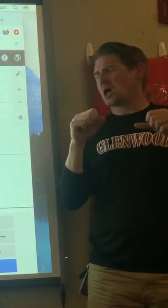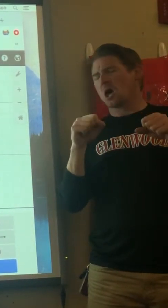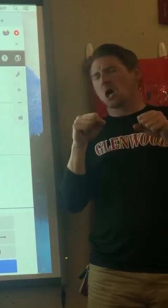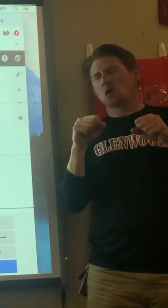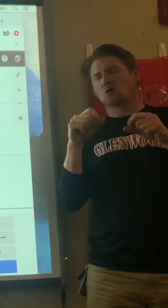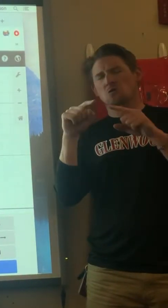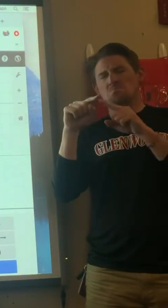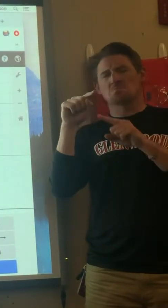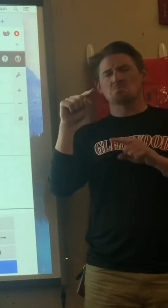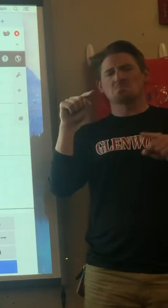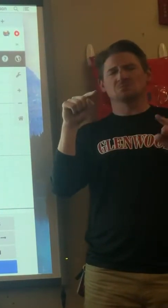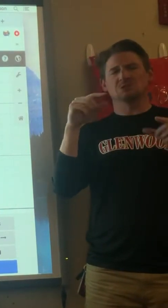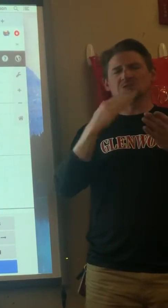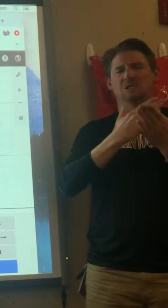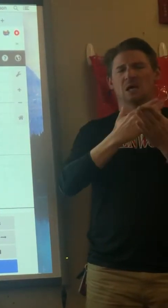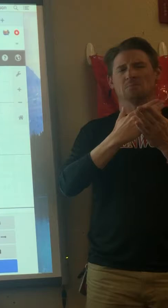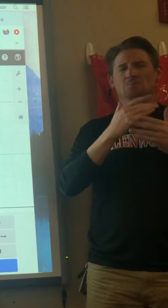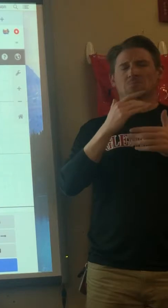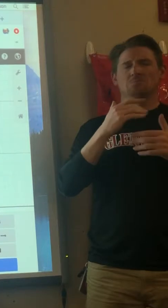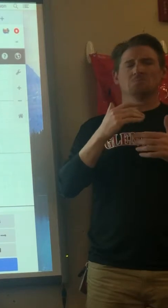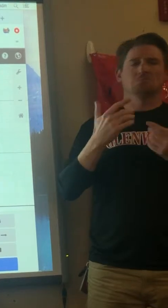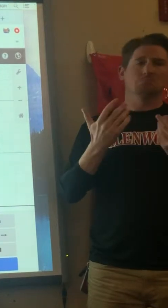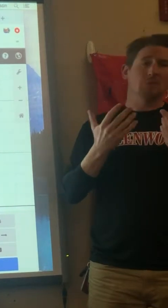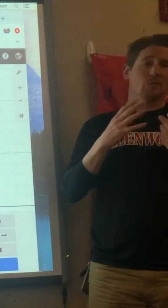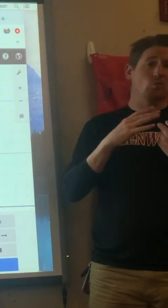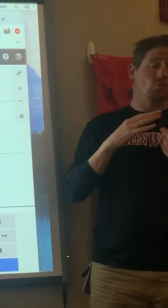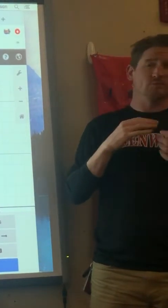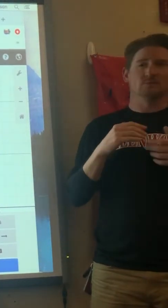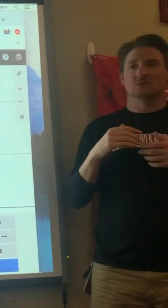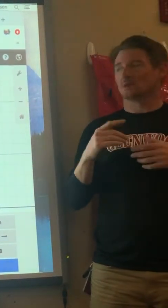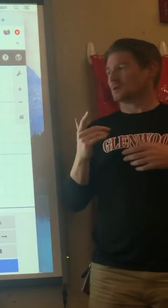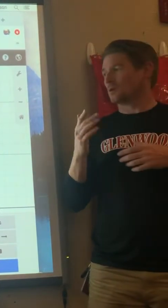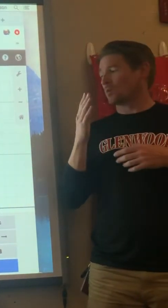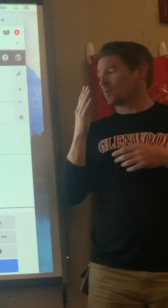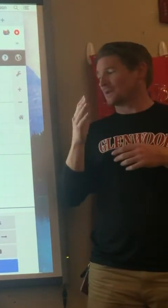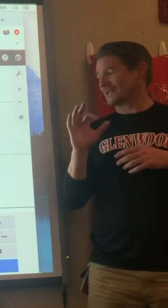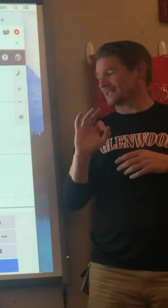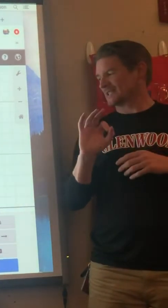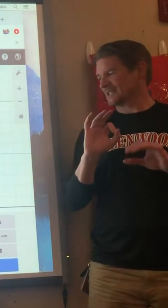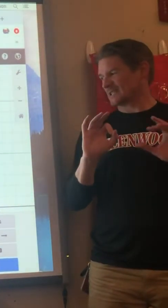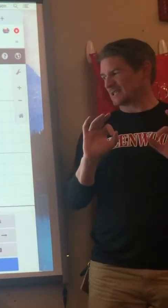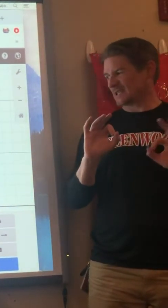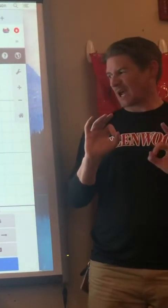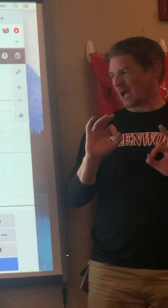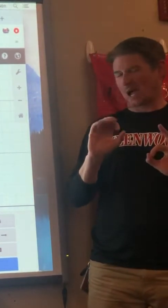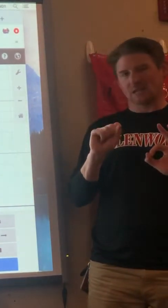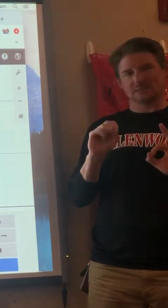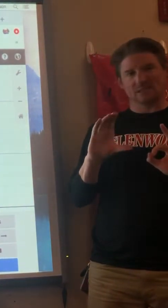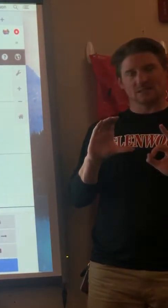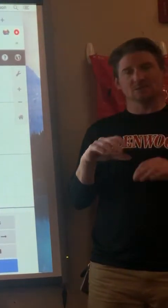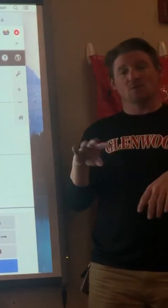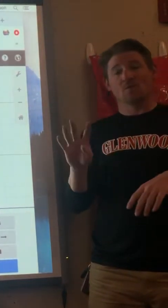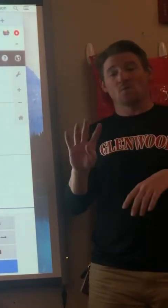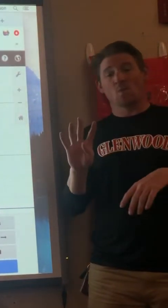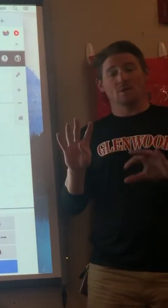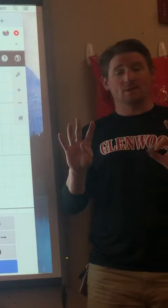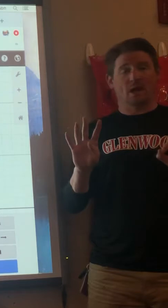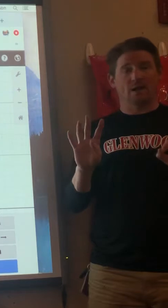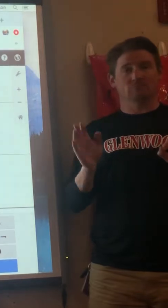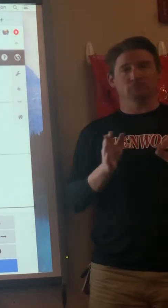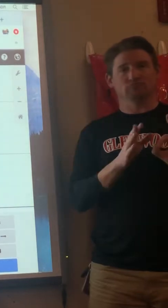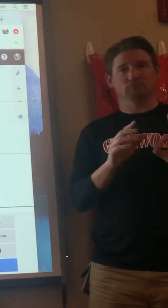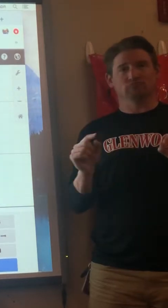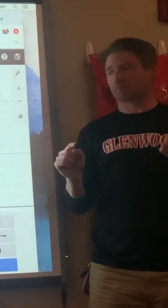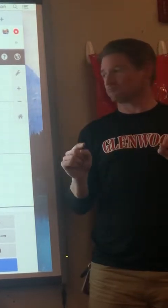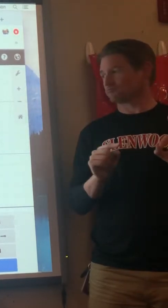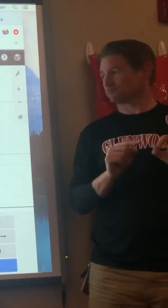here, and that might actually be cool. So this would be like the 9. So I want to go from 4 to 9. So put in